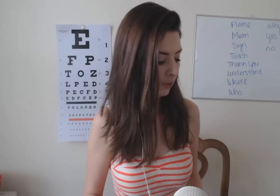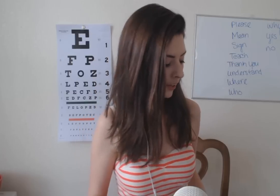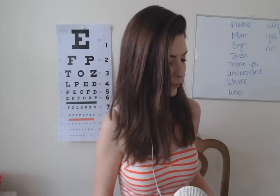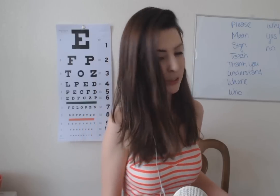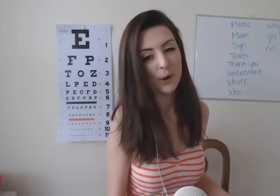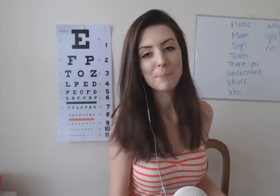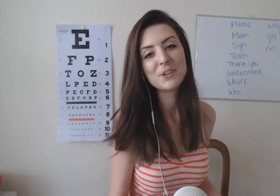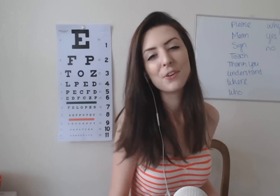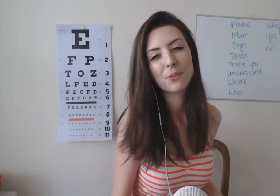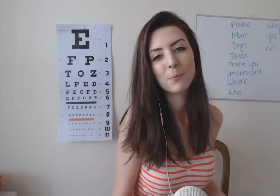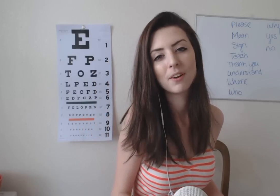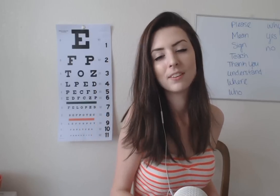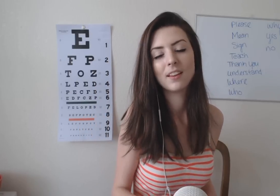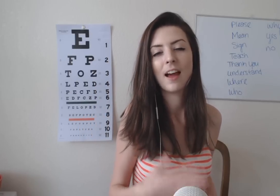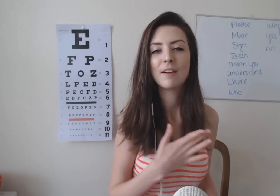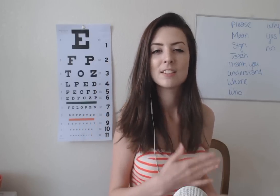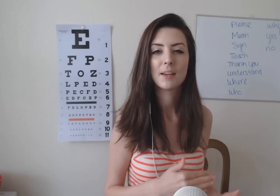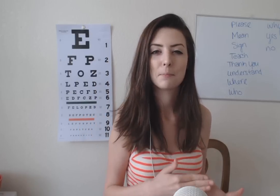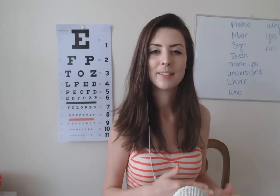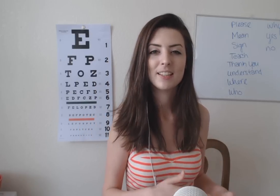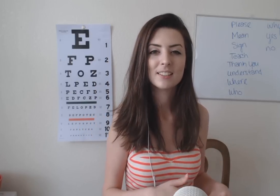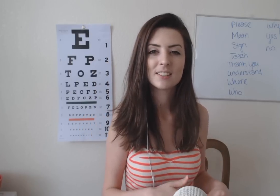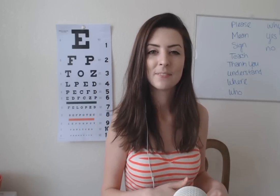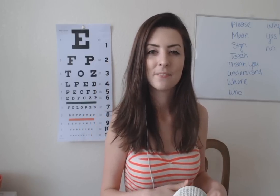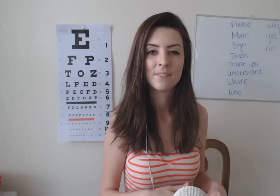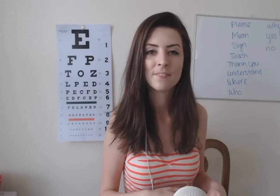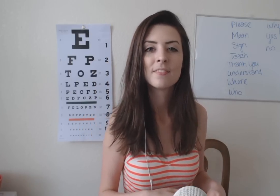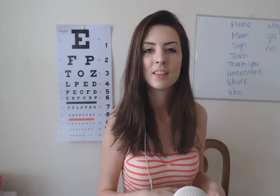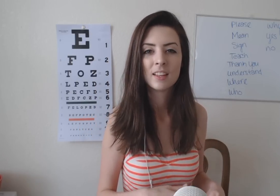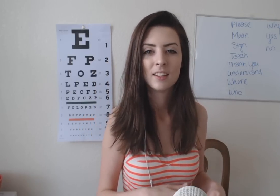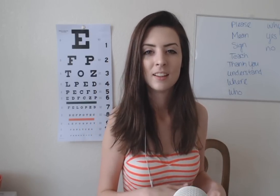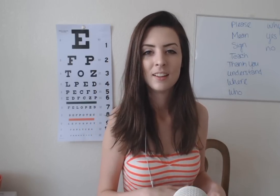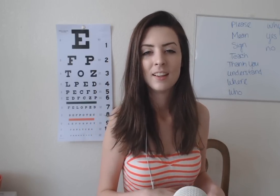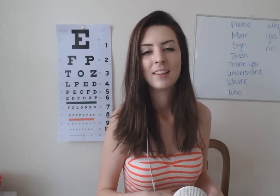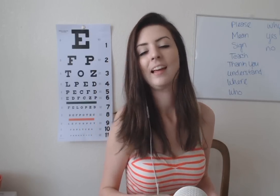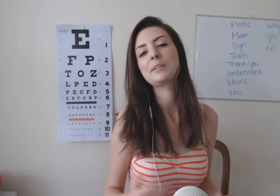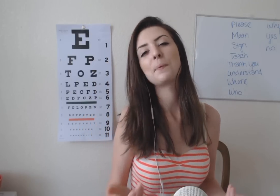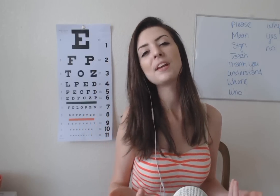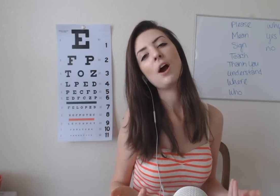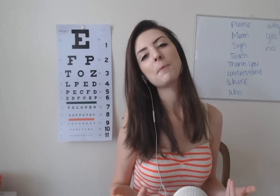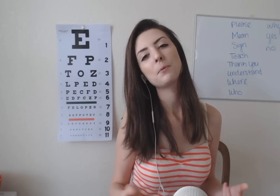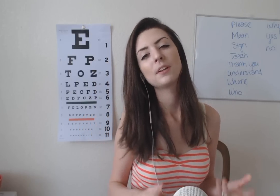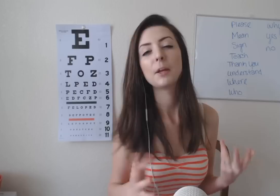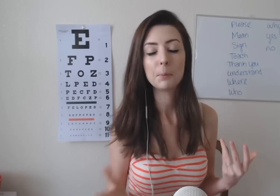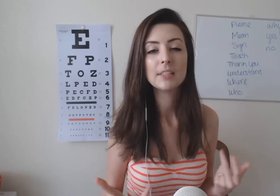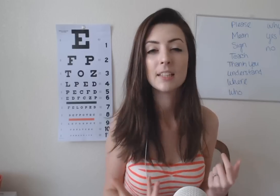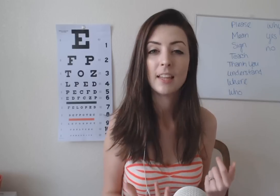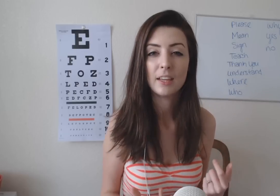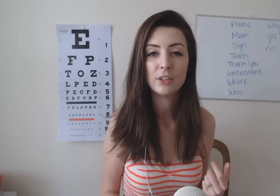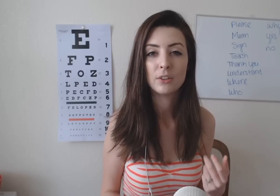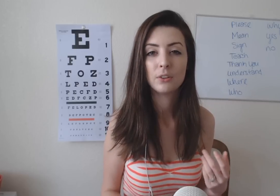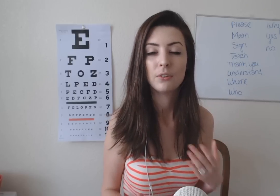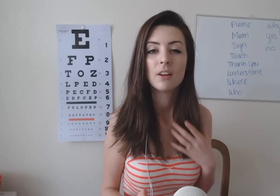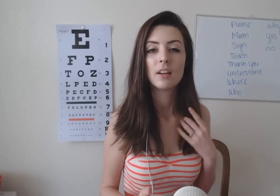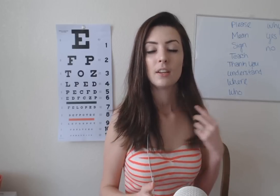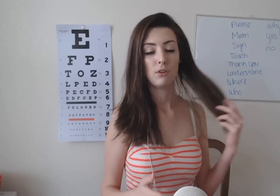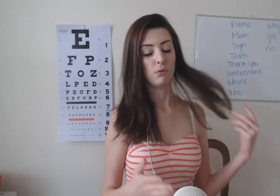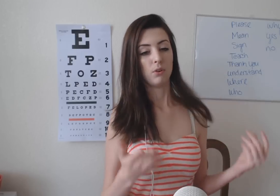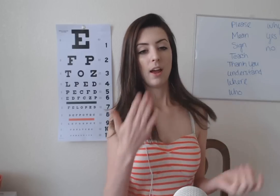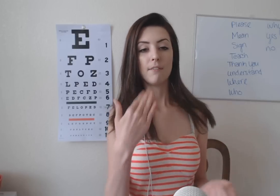Okay, do you happen to know the word, how to sign please? Yeah, it's a pretty common one, like please and thank you. You have